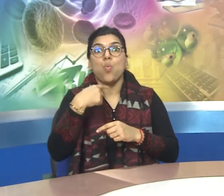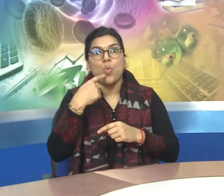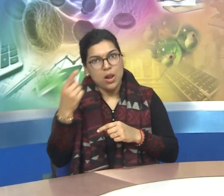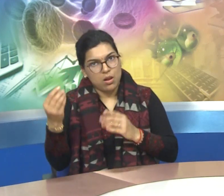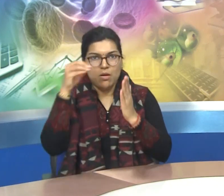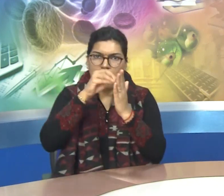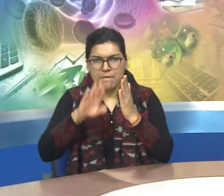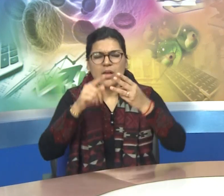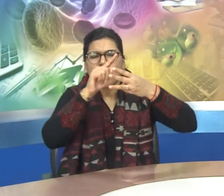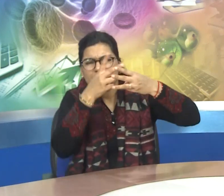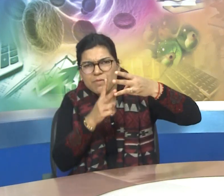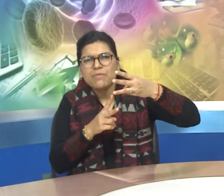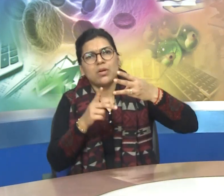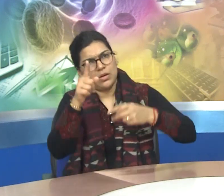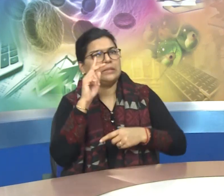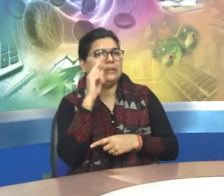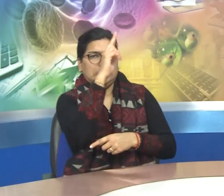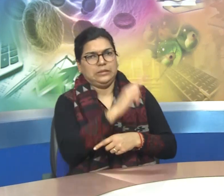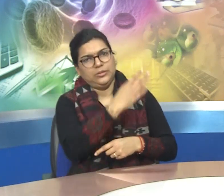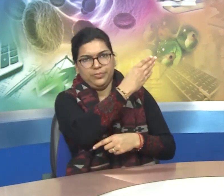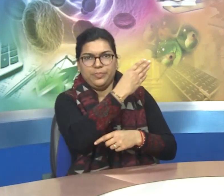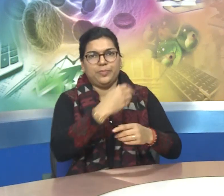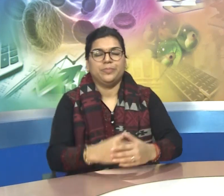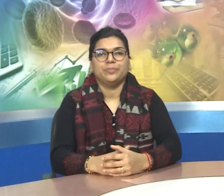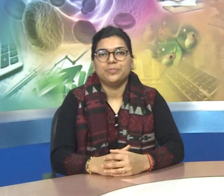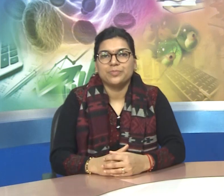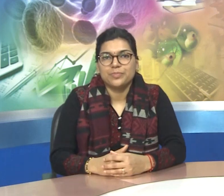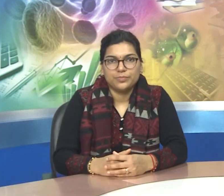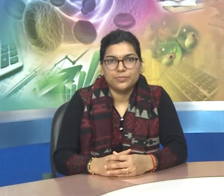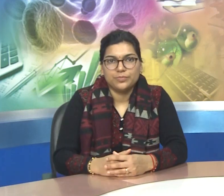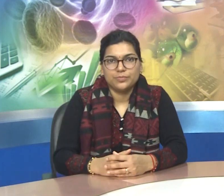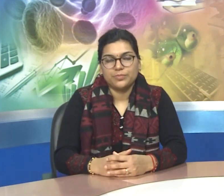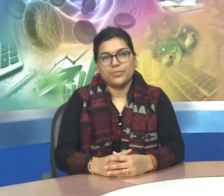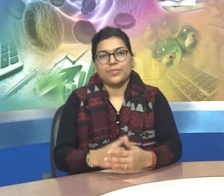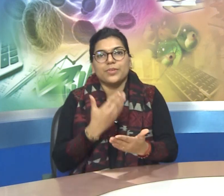India's Who is Who, published by Infa Publications. Thank you.